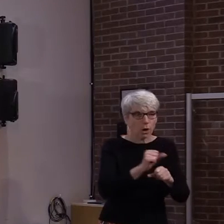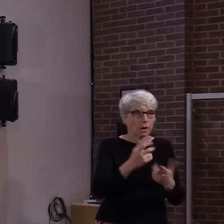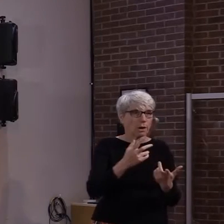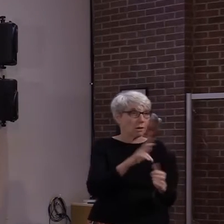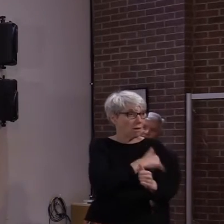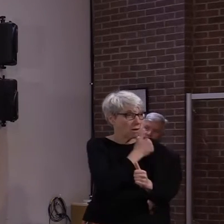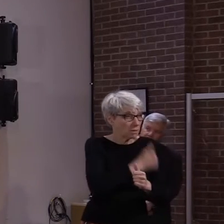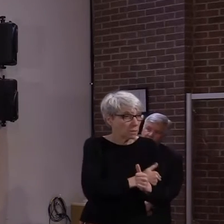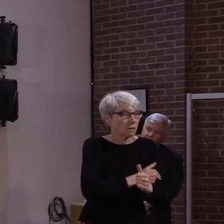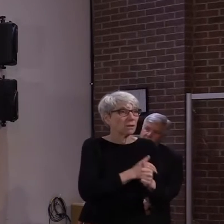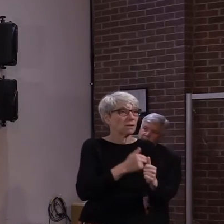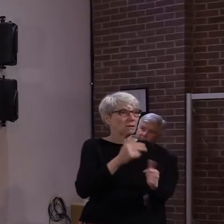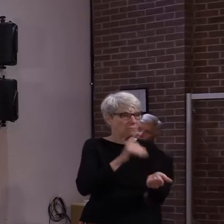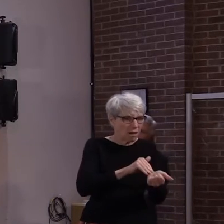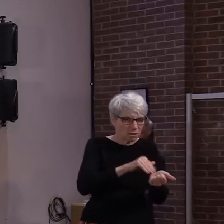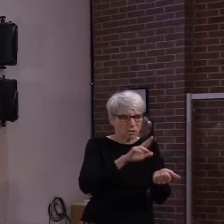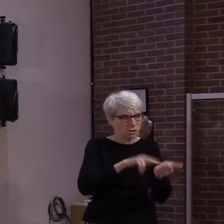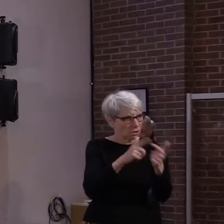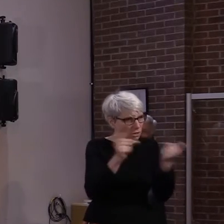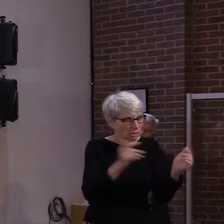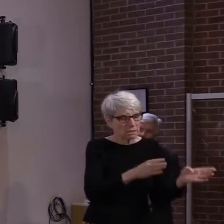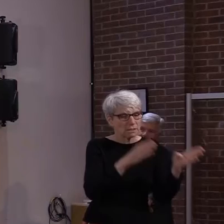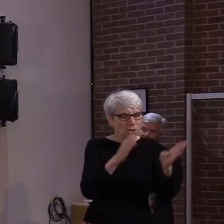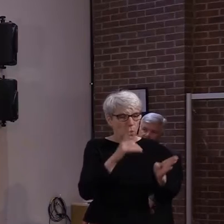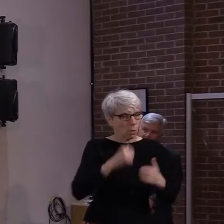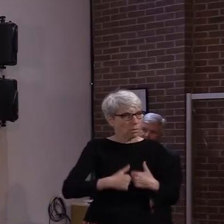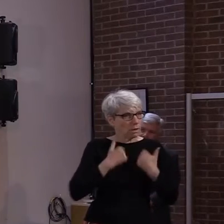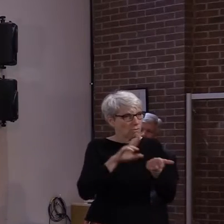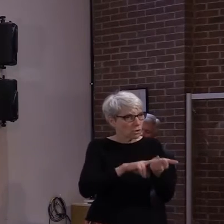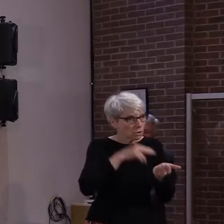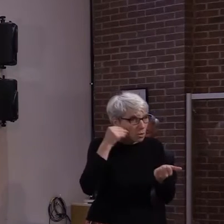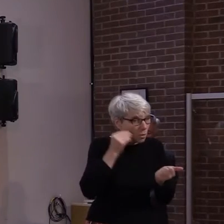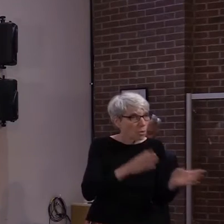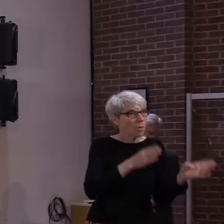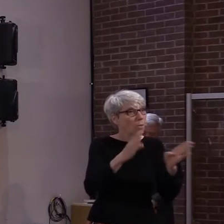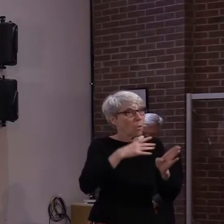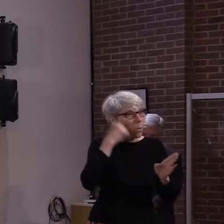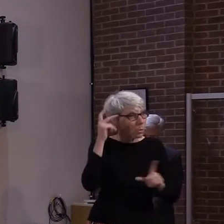and the oldest of Americans, and then proceed in that fashion.